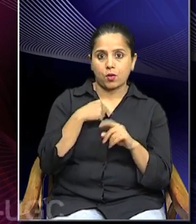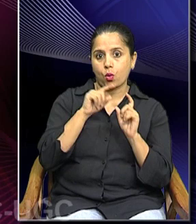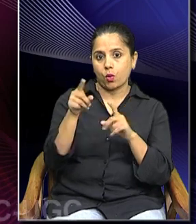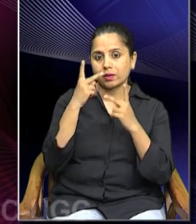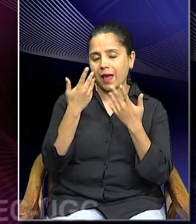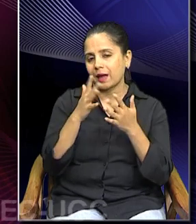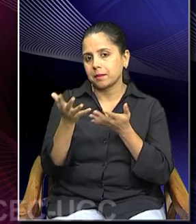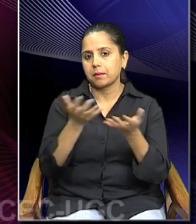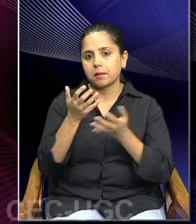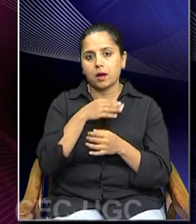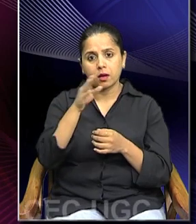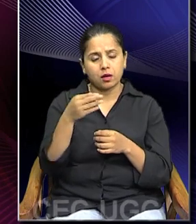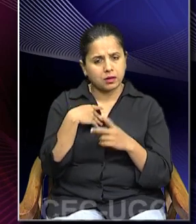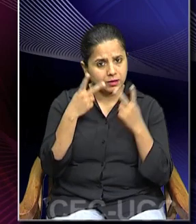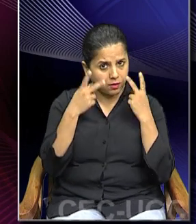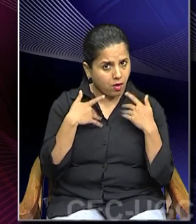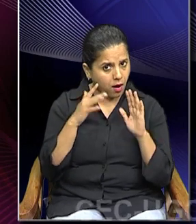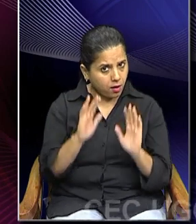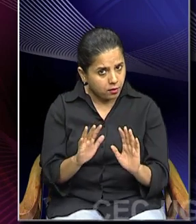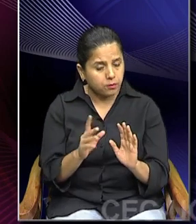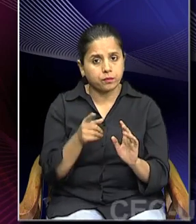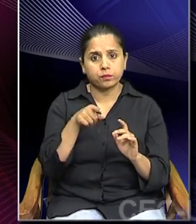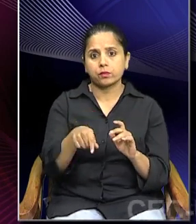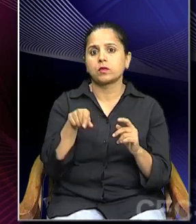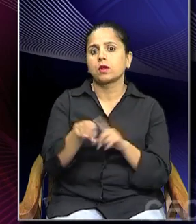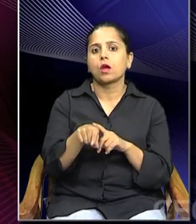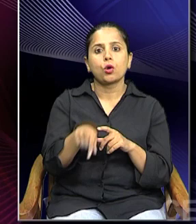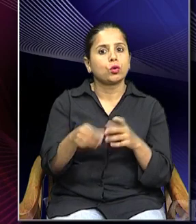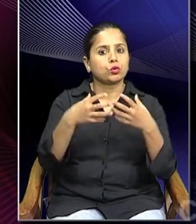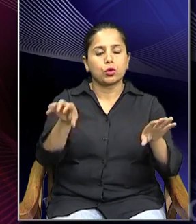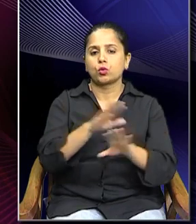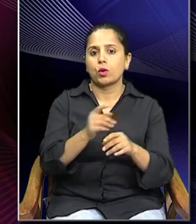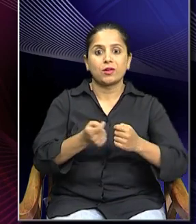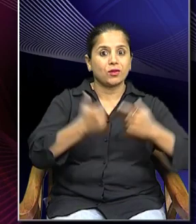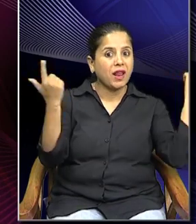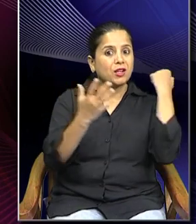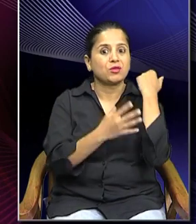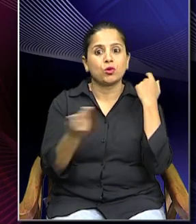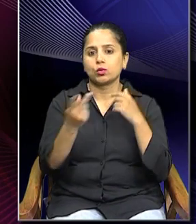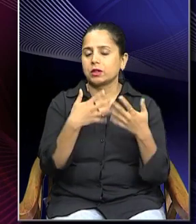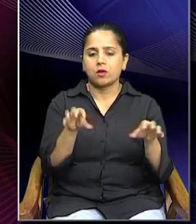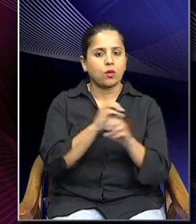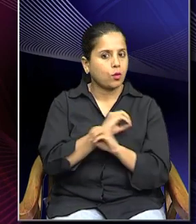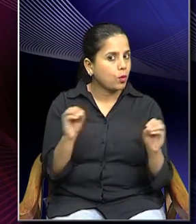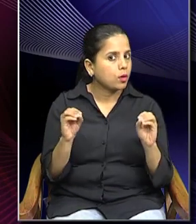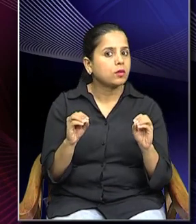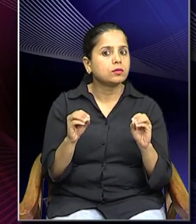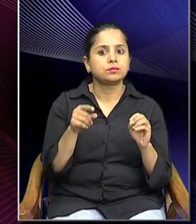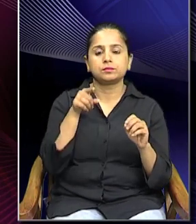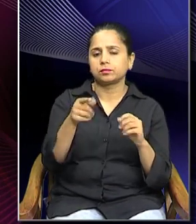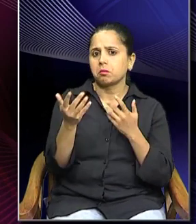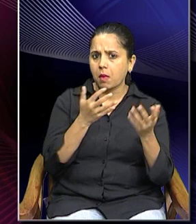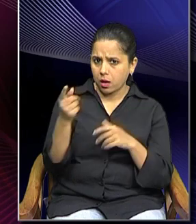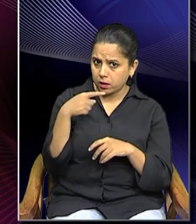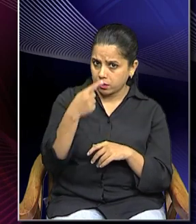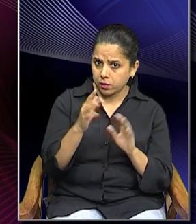any market, do we see that there is no divide between the rich and the poor? Would the market, say